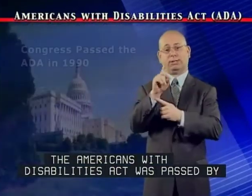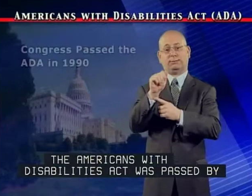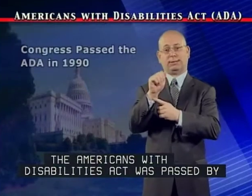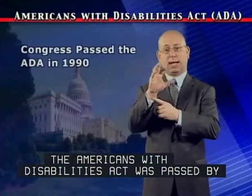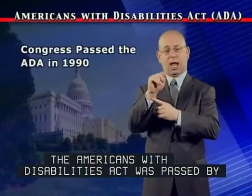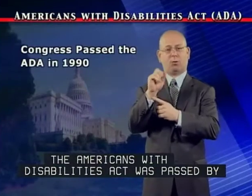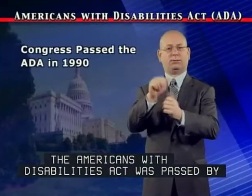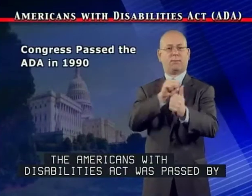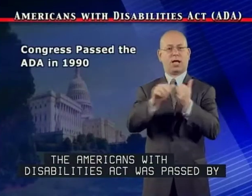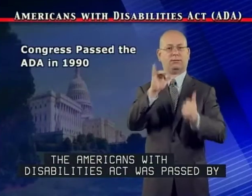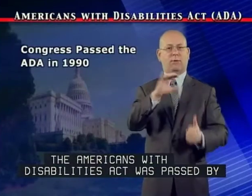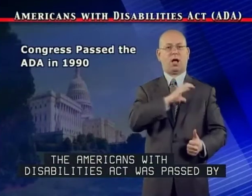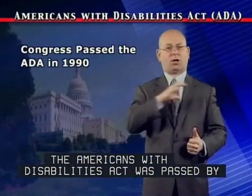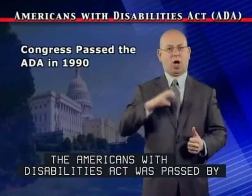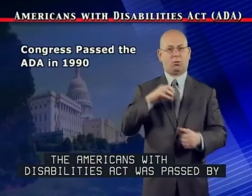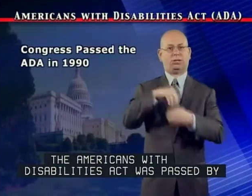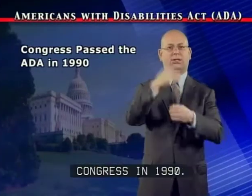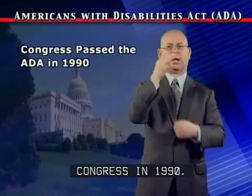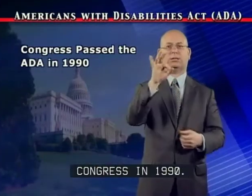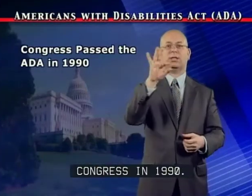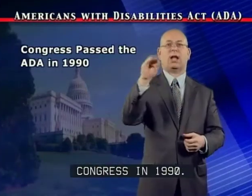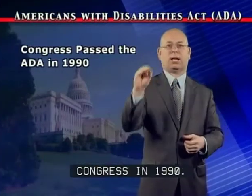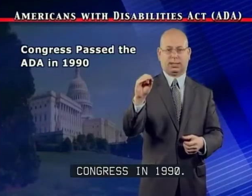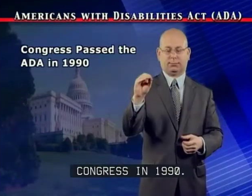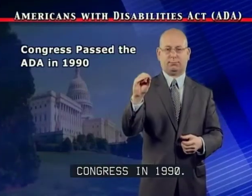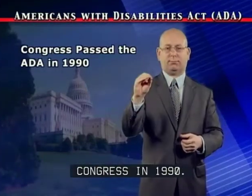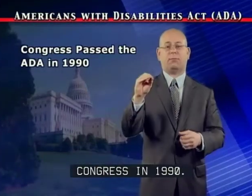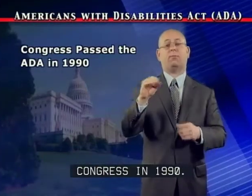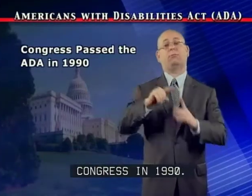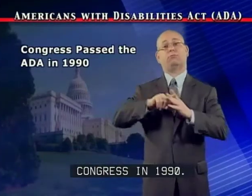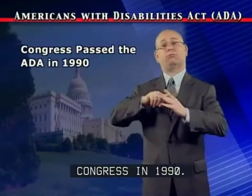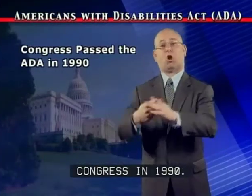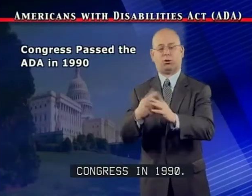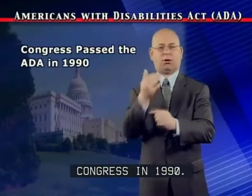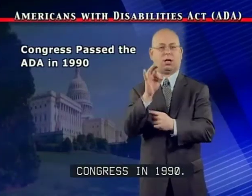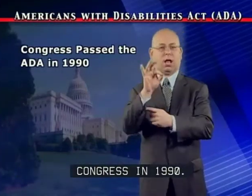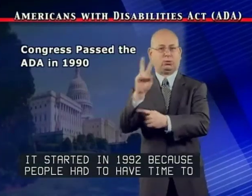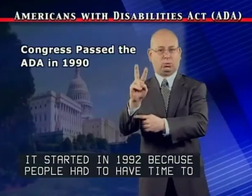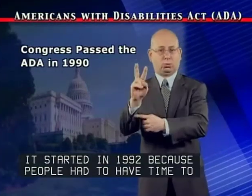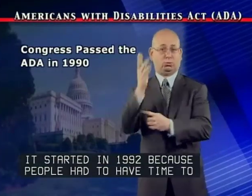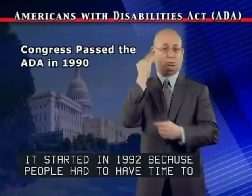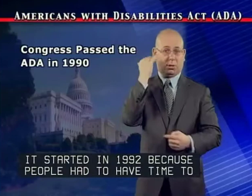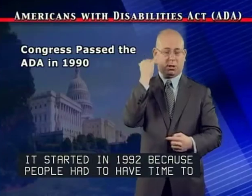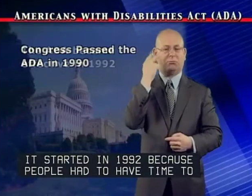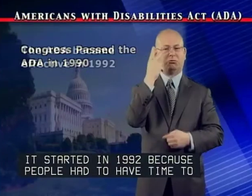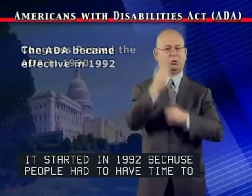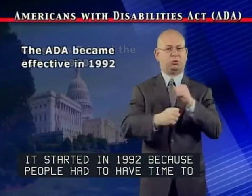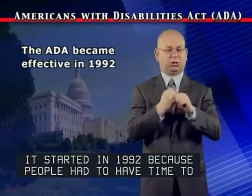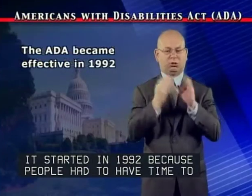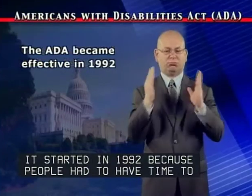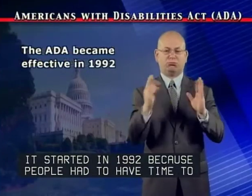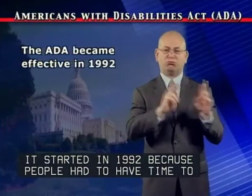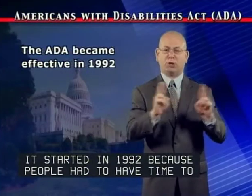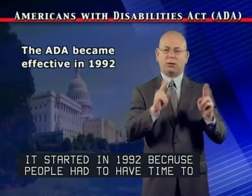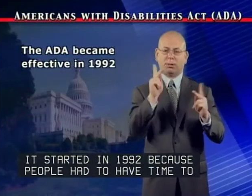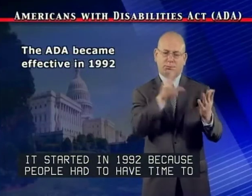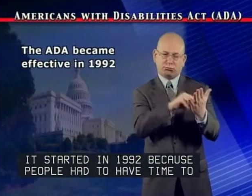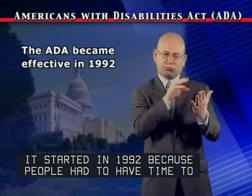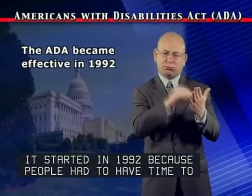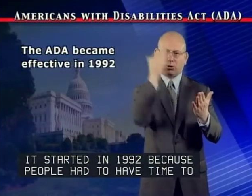The Americans with Disabilities Act was passed by Congress in 1990. It started in 1992 because people had